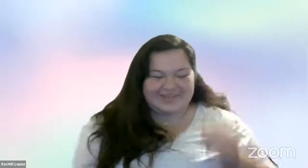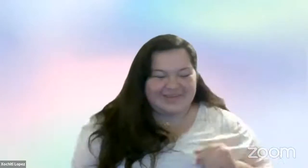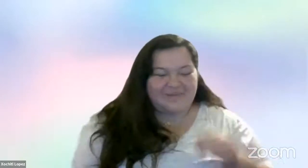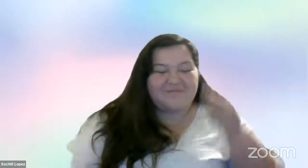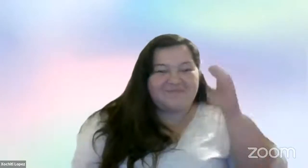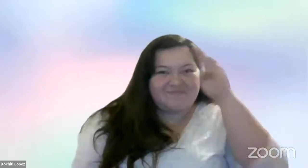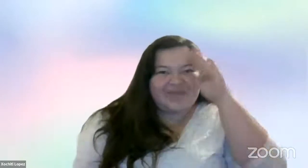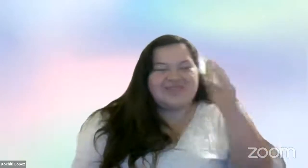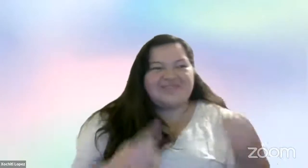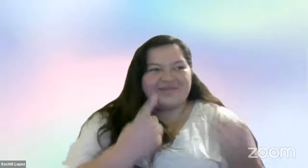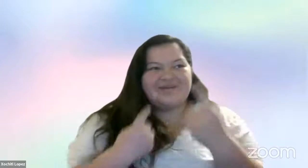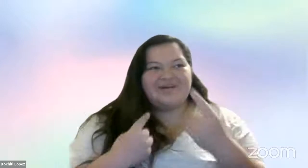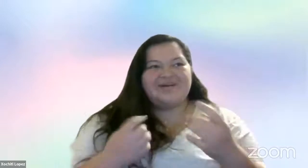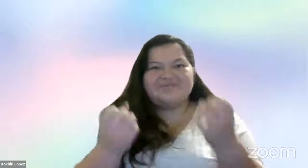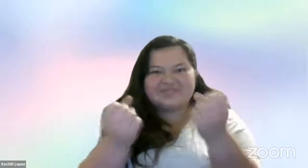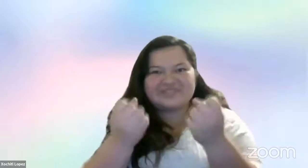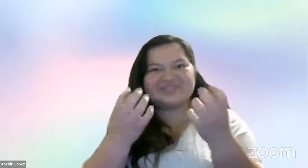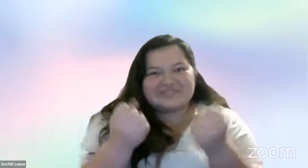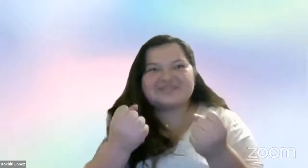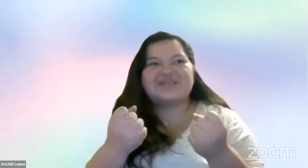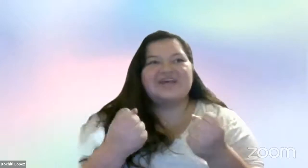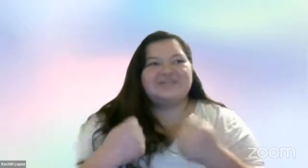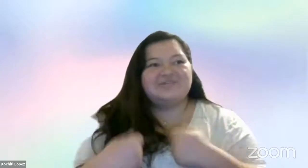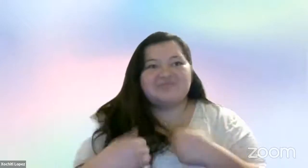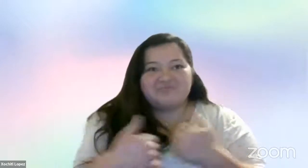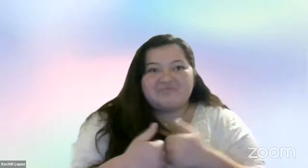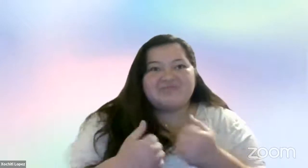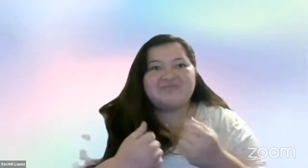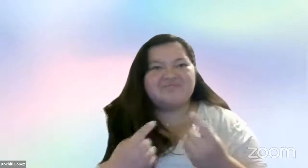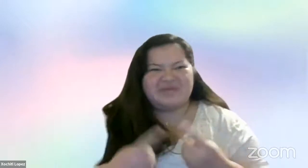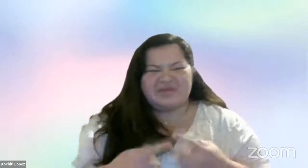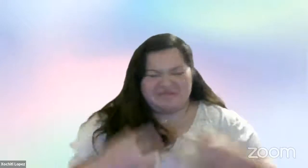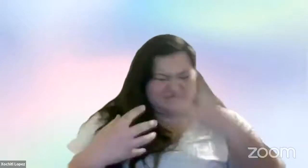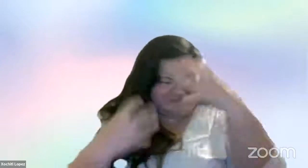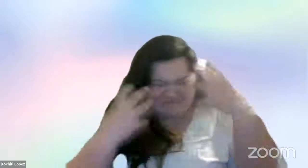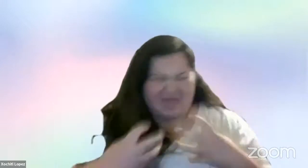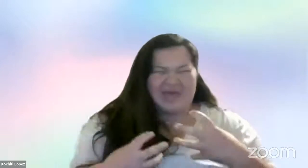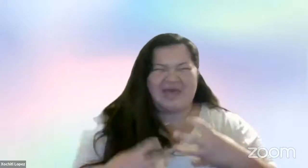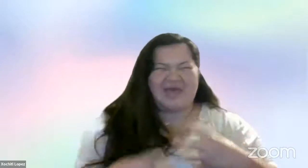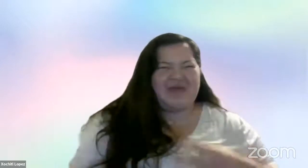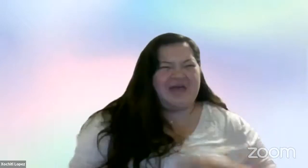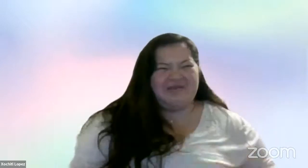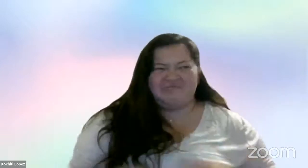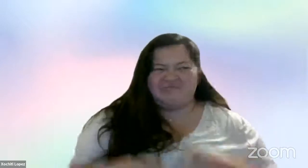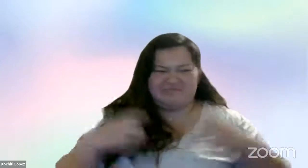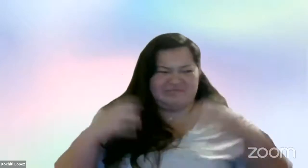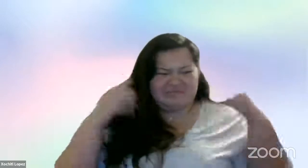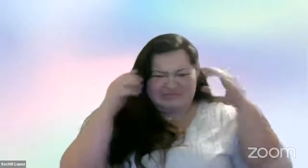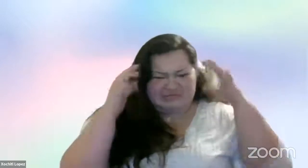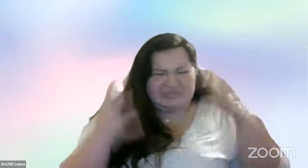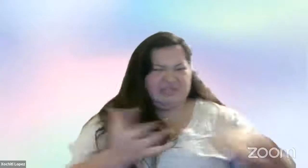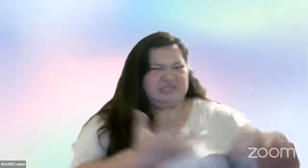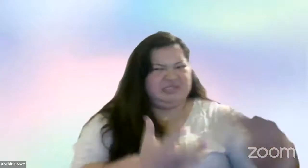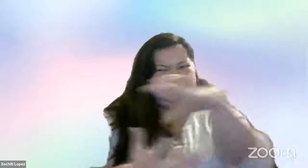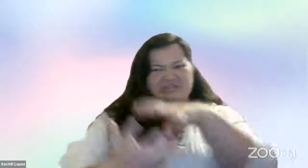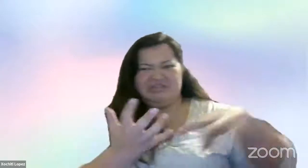this is his name sign. It's just kind of B off the temple. Yes. We sign, and sometimes he says, I'm mad